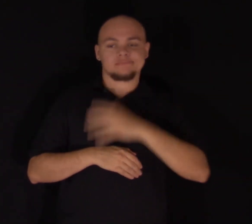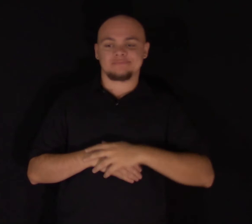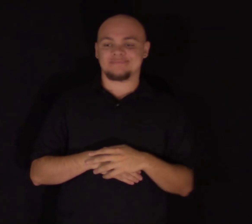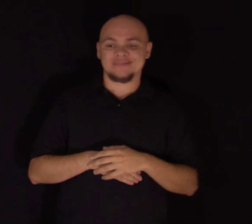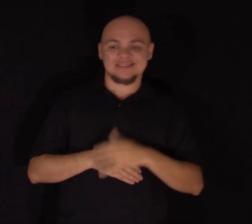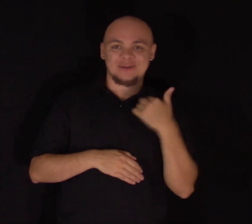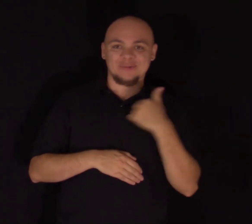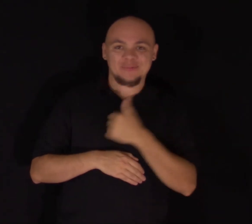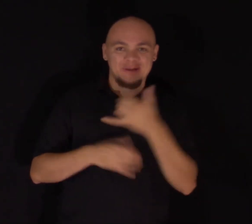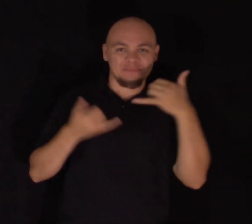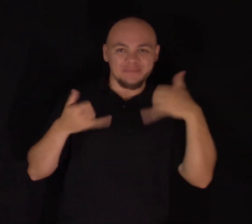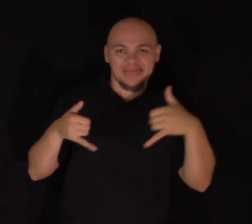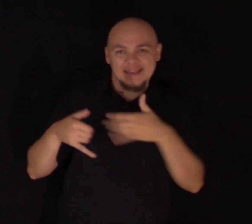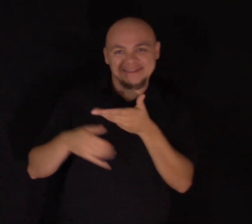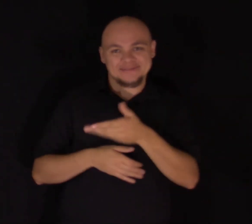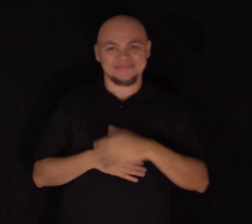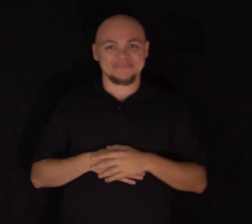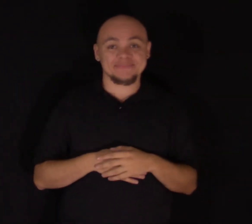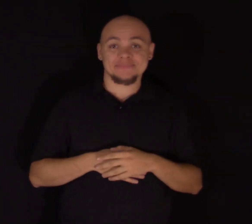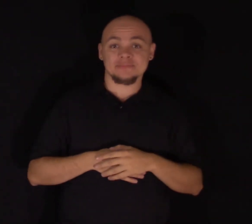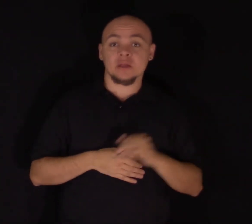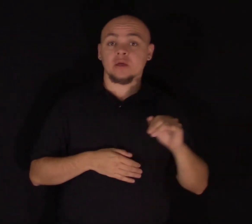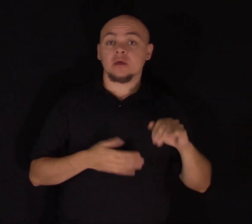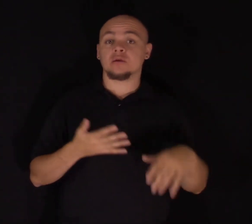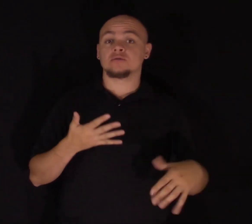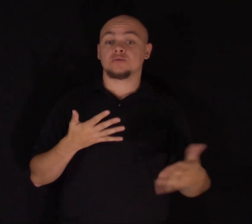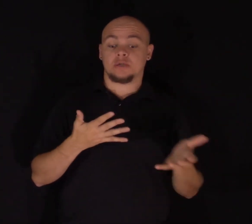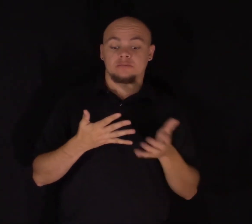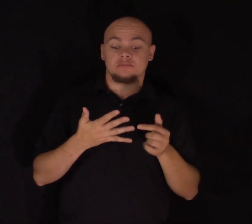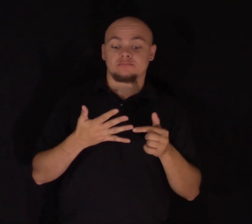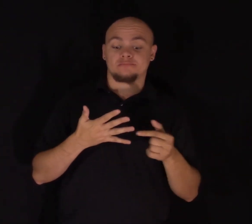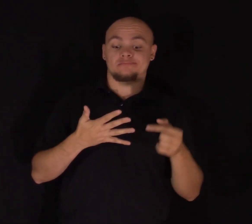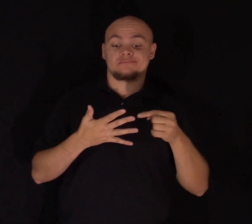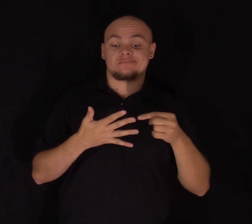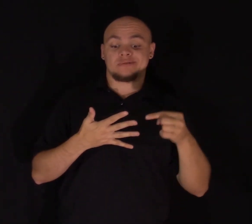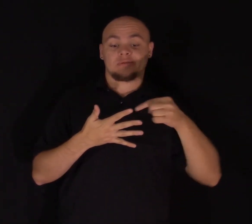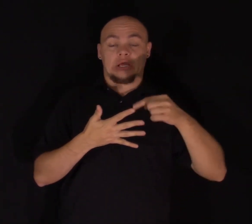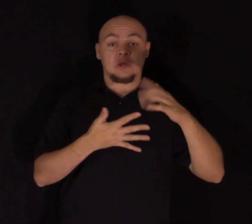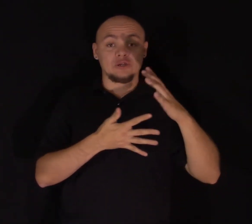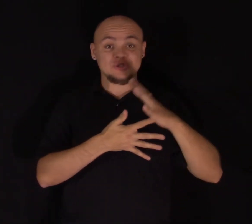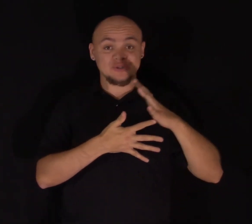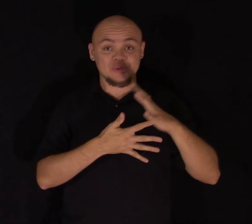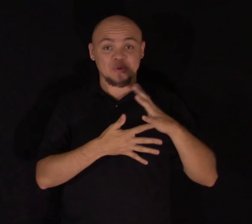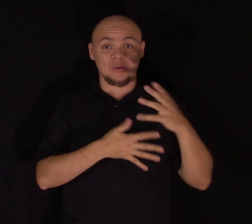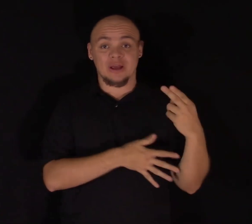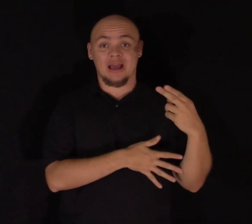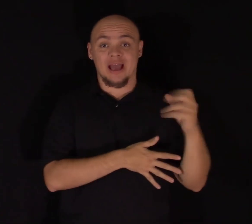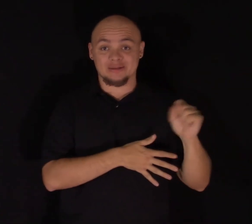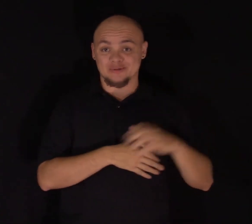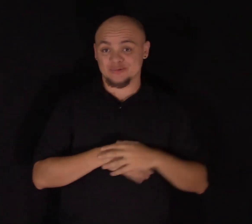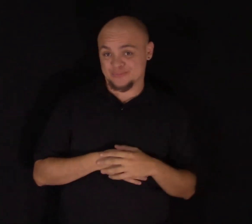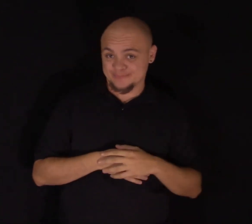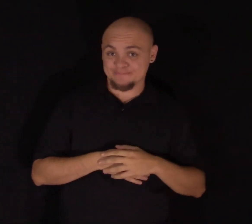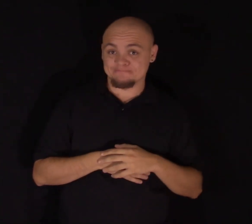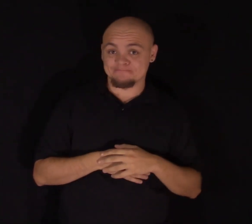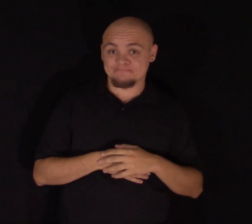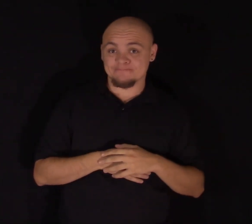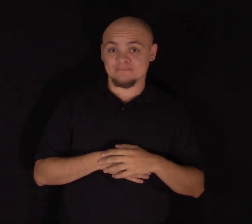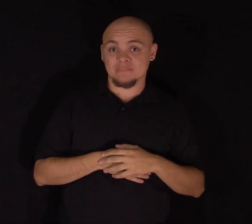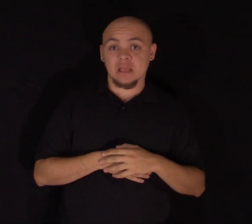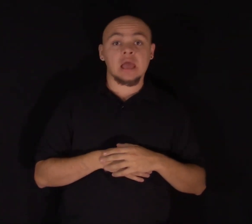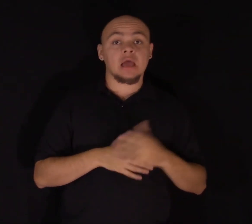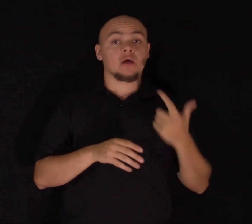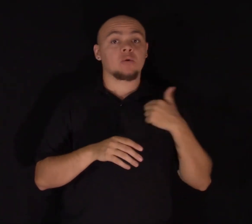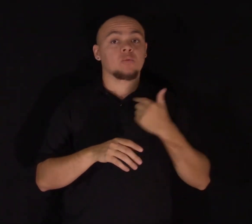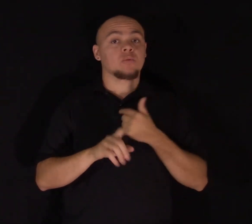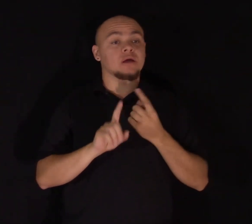off a little bit. And so we're juniors in high school now, and we can now mentor younger band